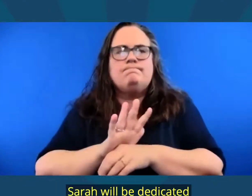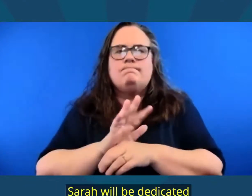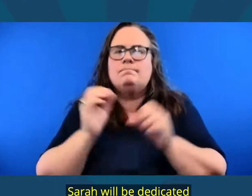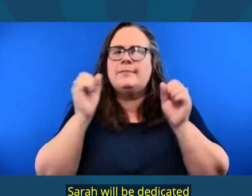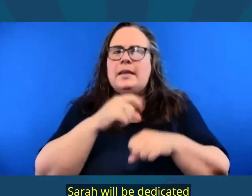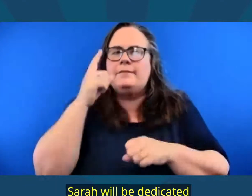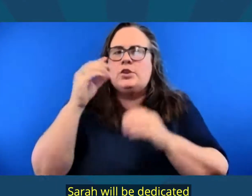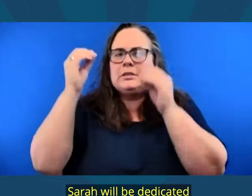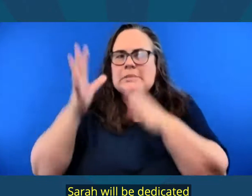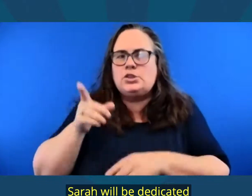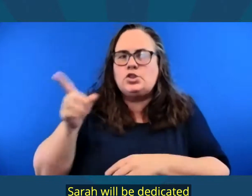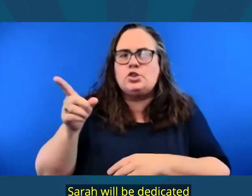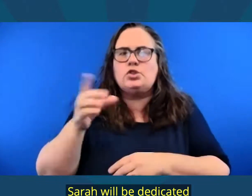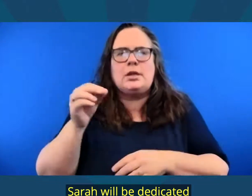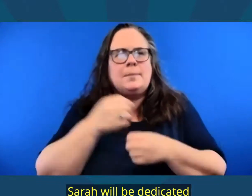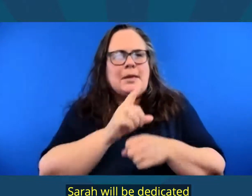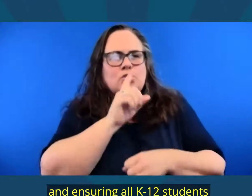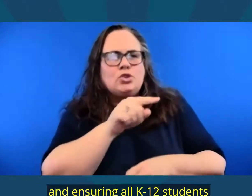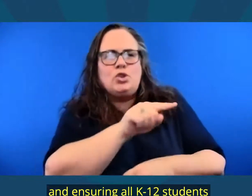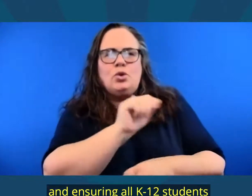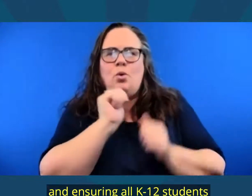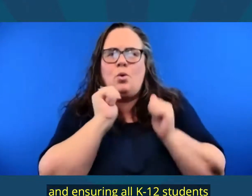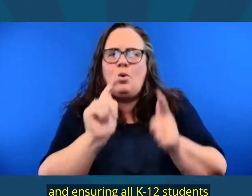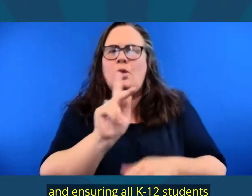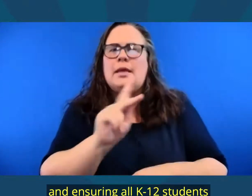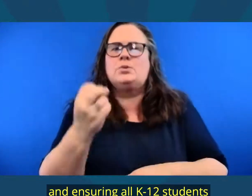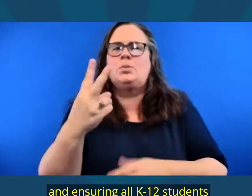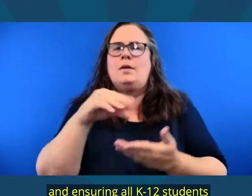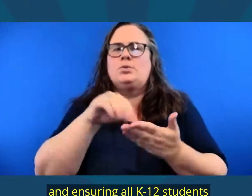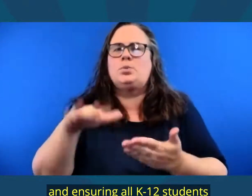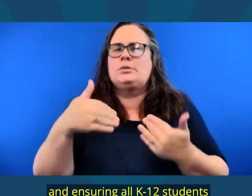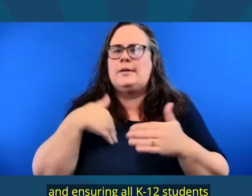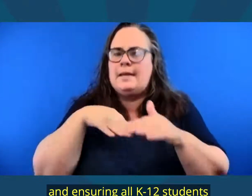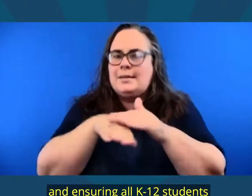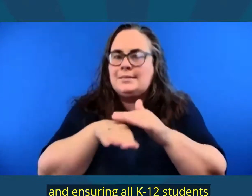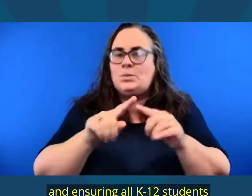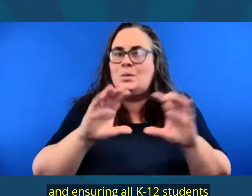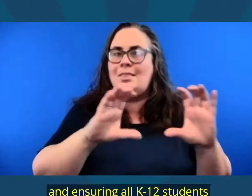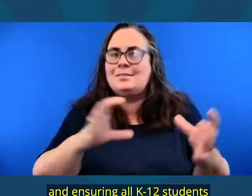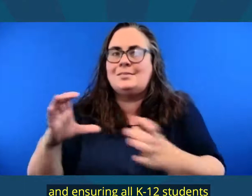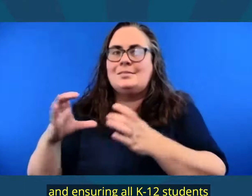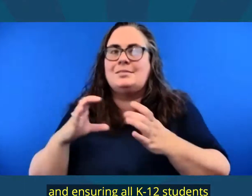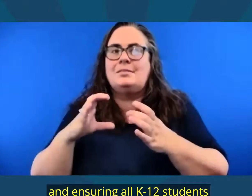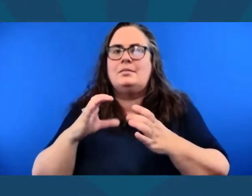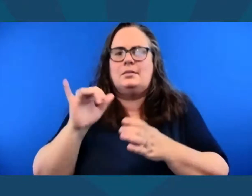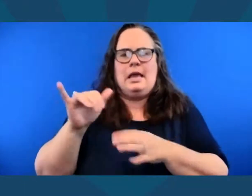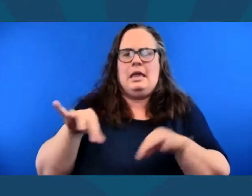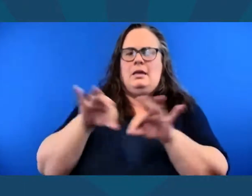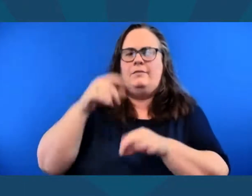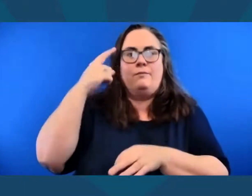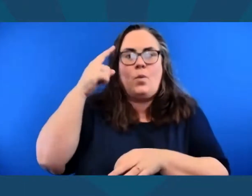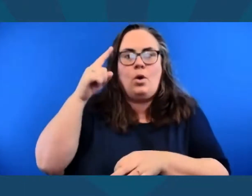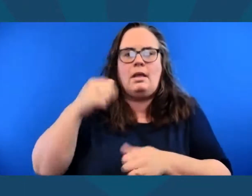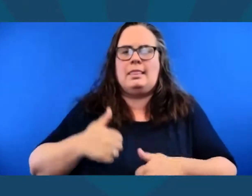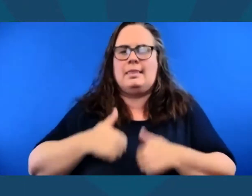Sarah will be dedicated to fighting for teachers and ensuring all K-12 students have access to classes that build